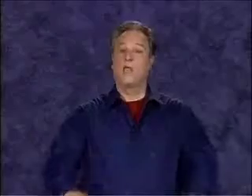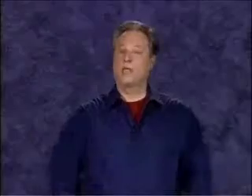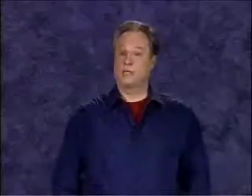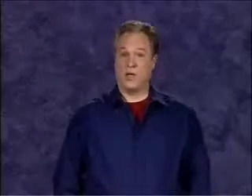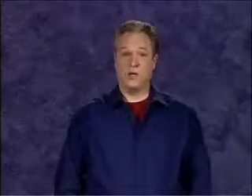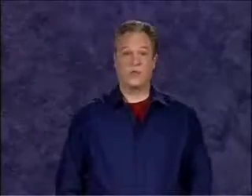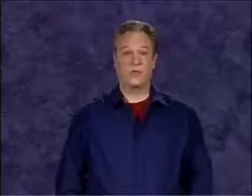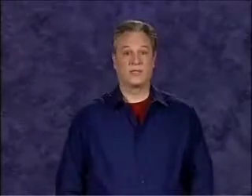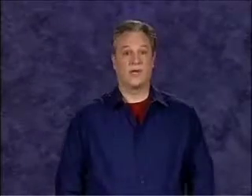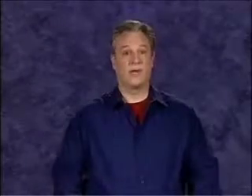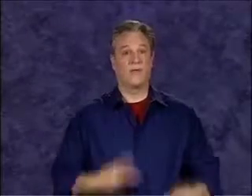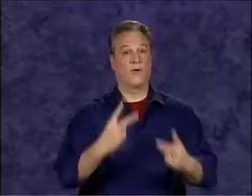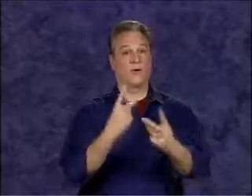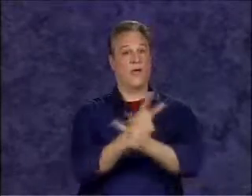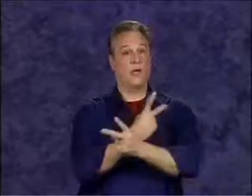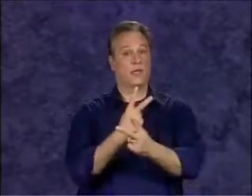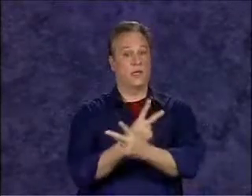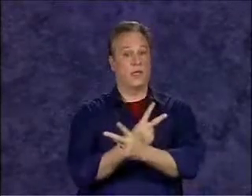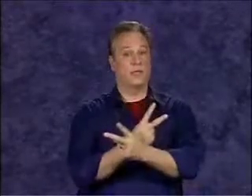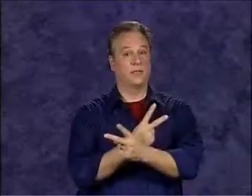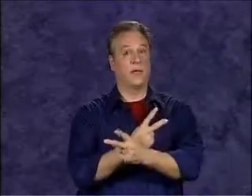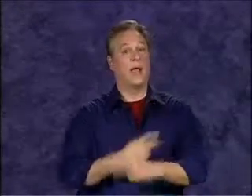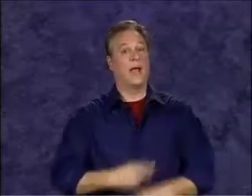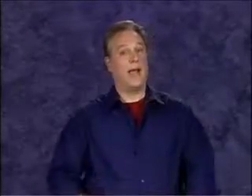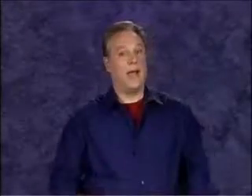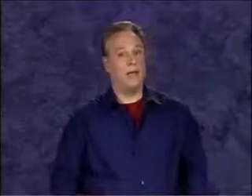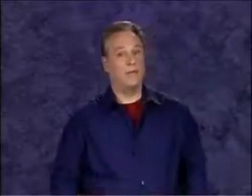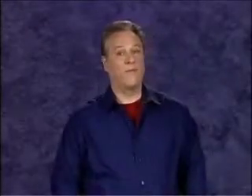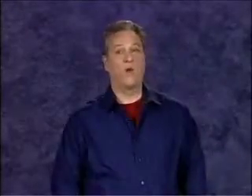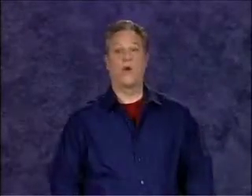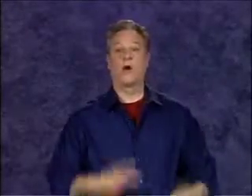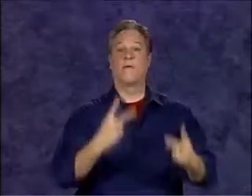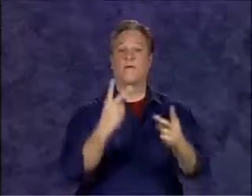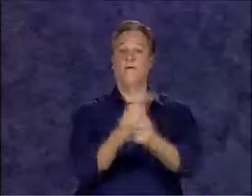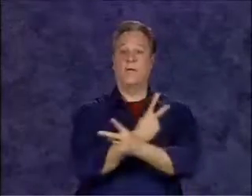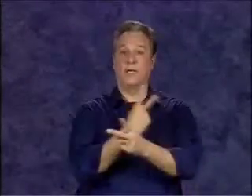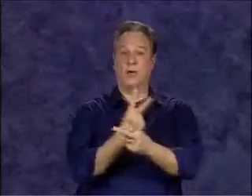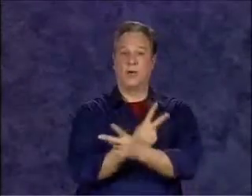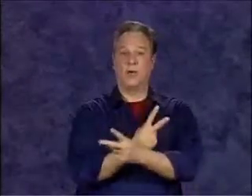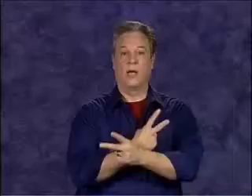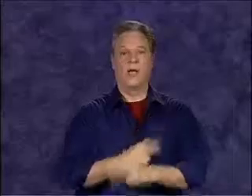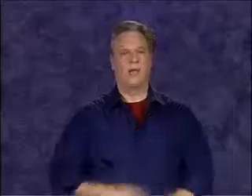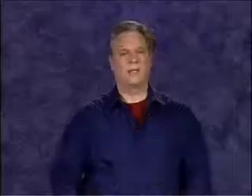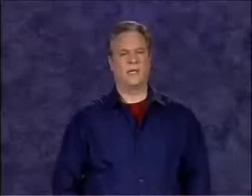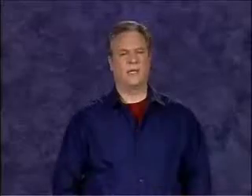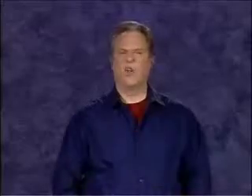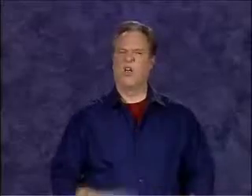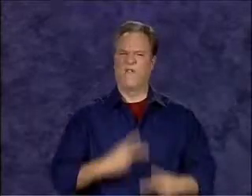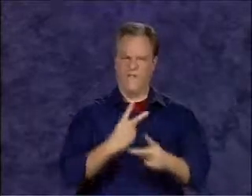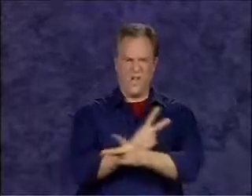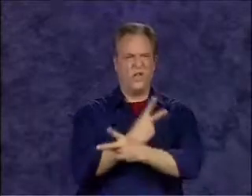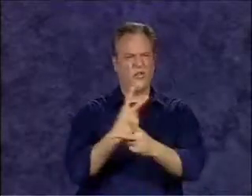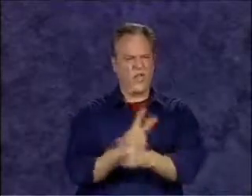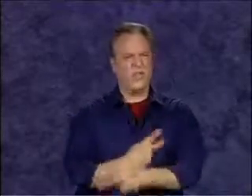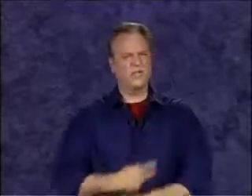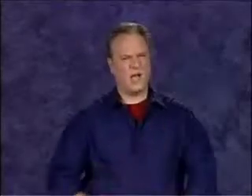This is also the sign for calculate and for figure, as in figure things